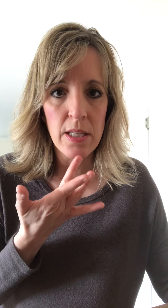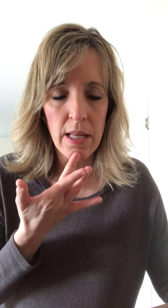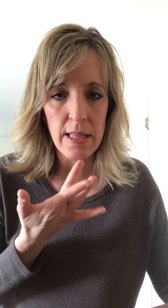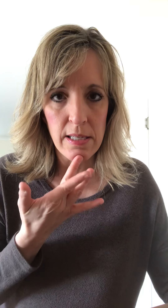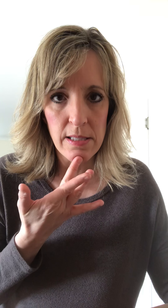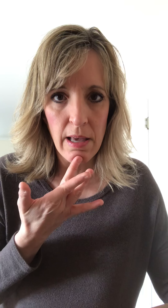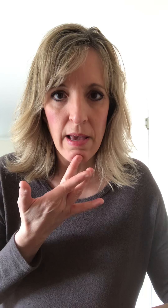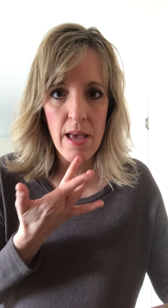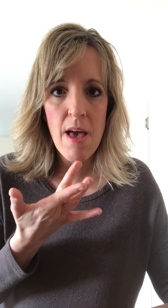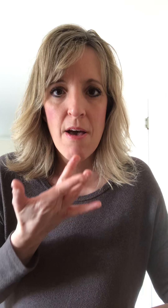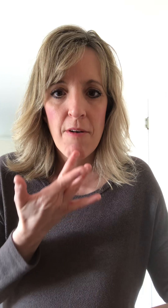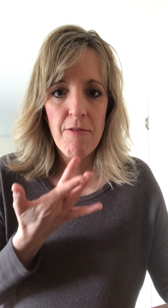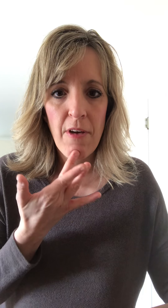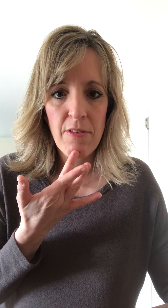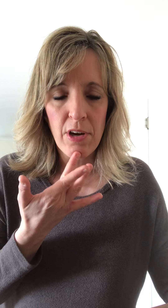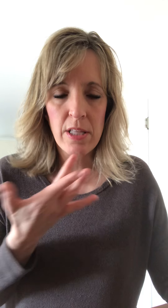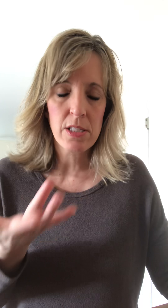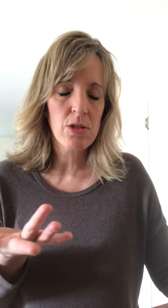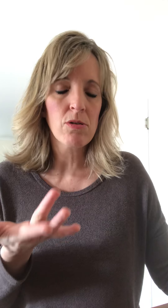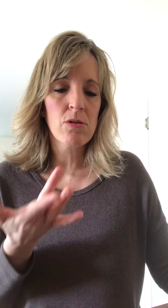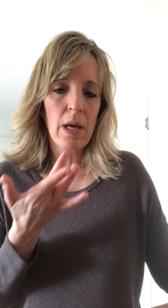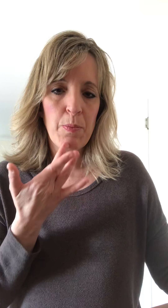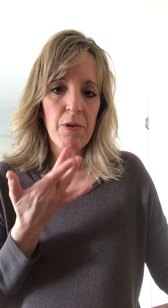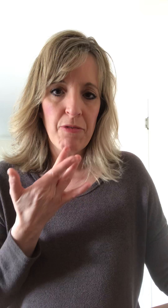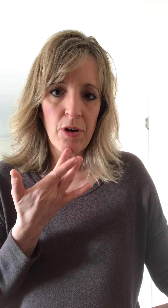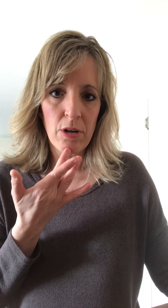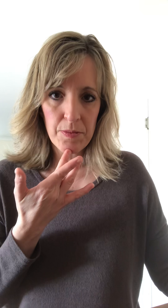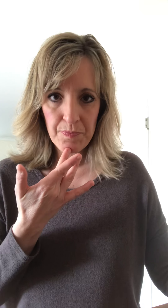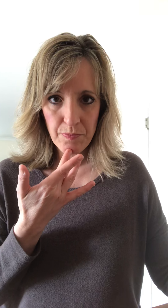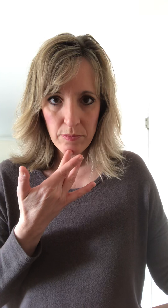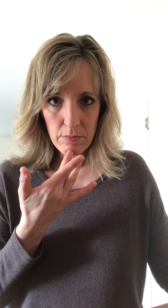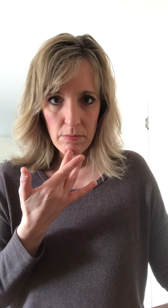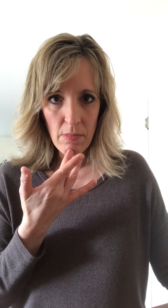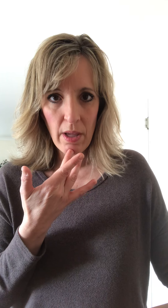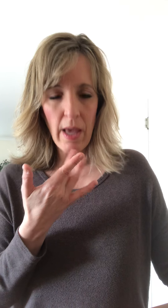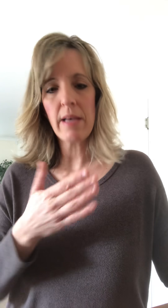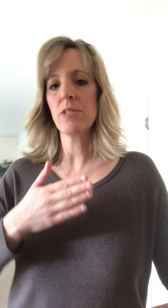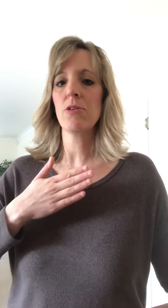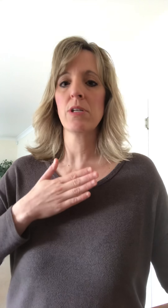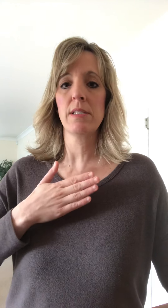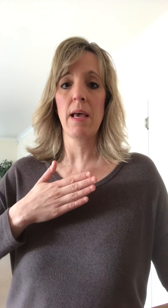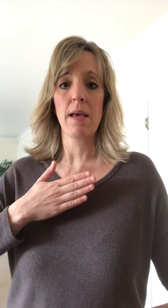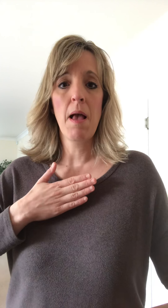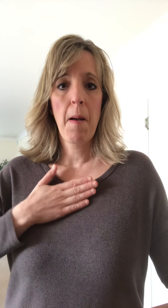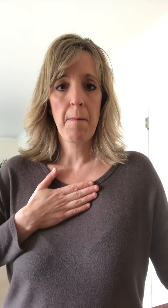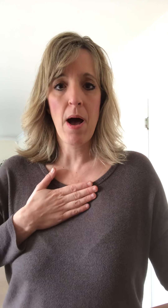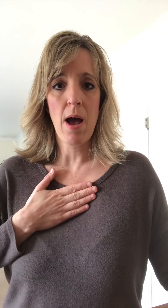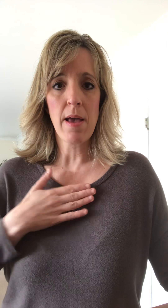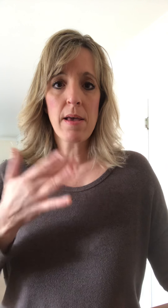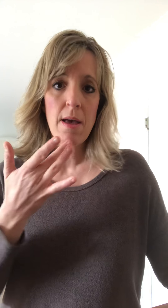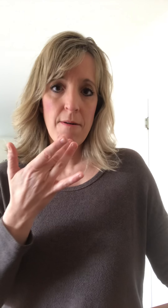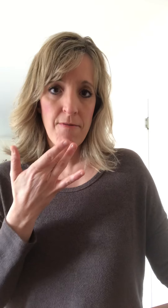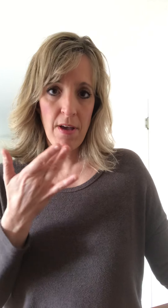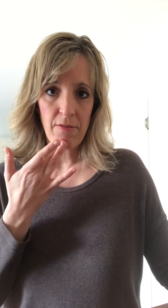like this, okay? Favorite. This is also like prefer. Okay, so you could say my